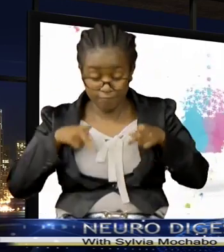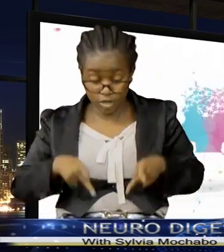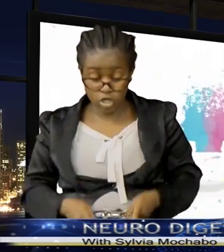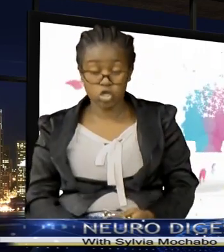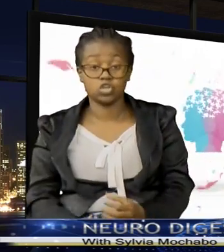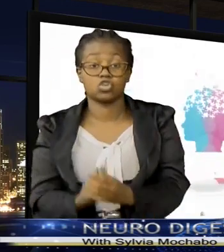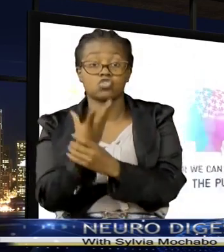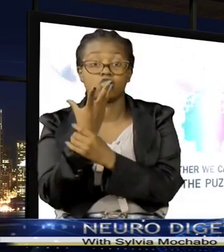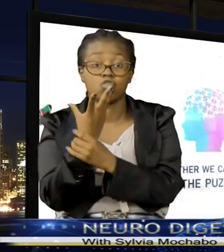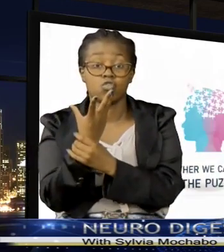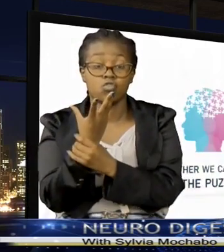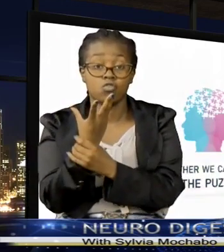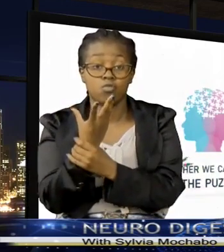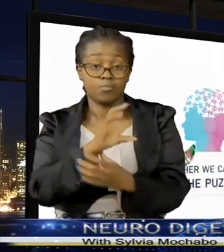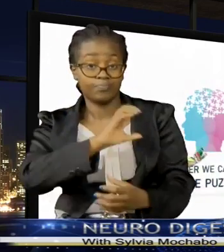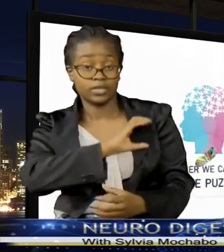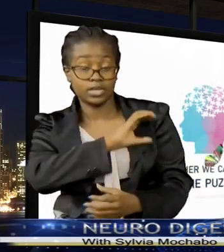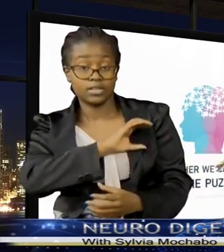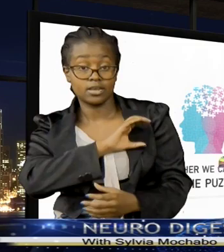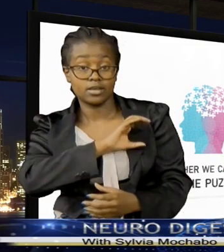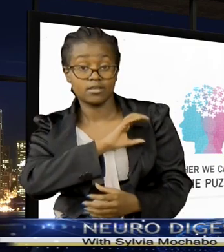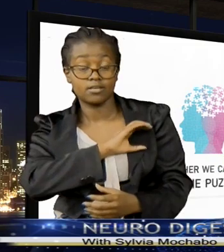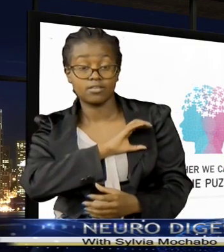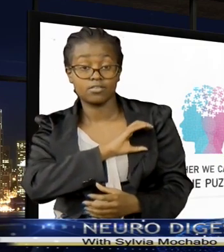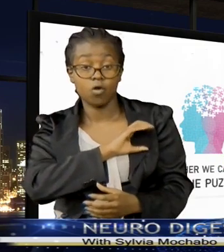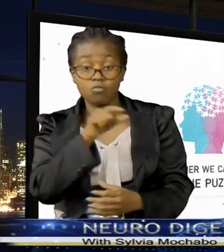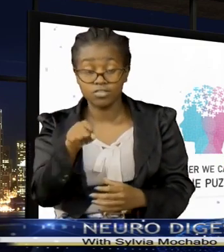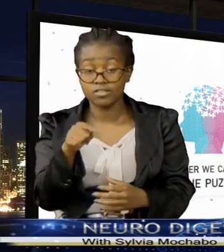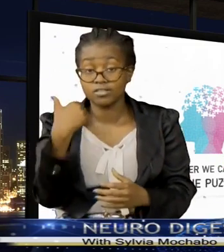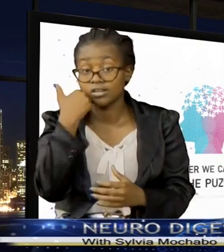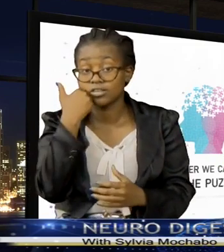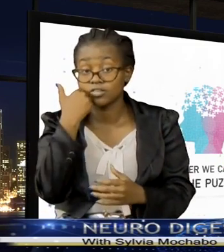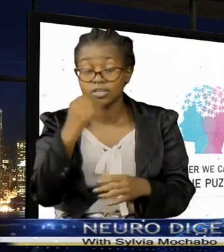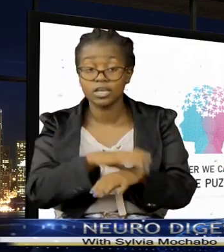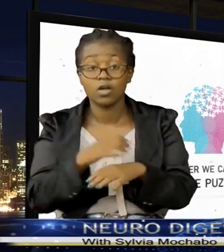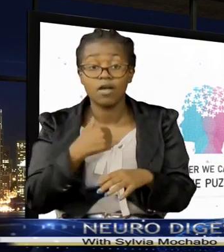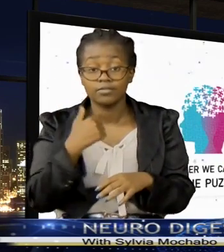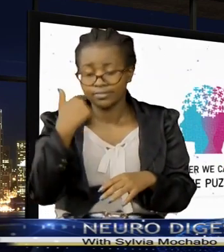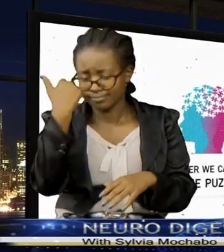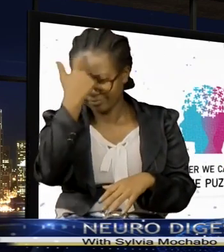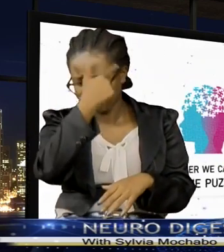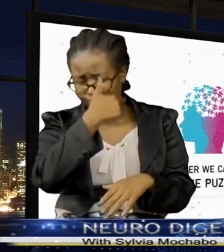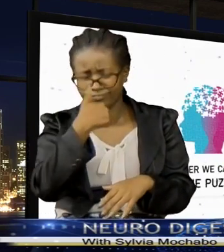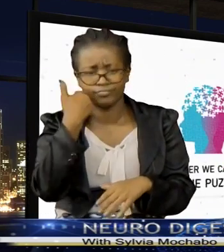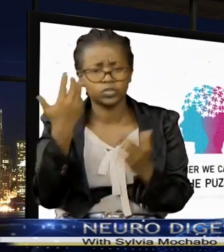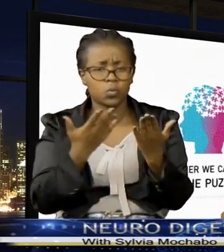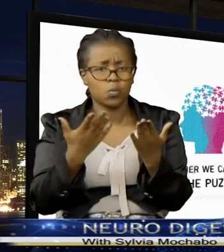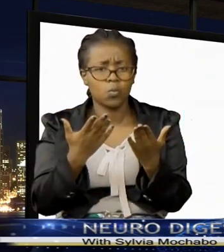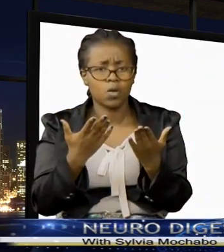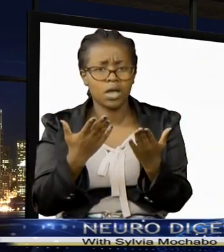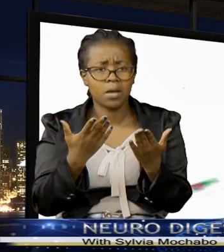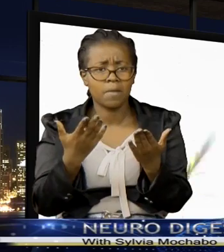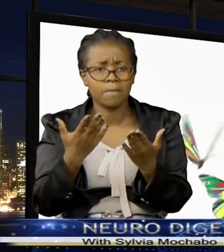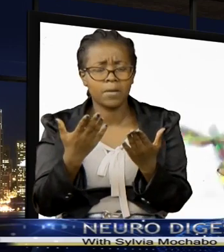growth delays. Characteristics of Down syndrome, you always find that we have the facial features where the eyes will be